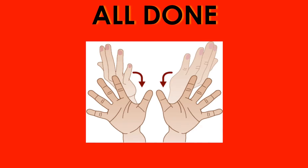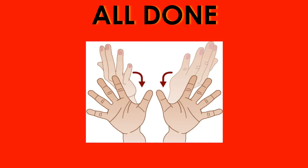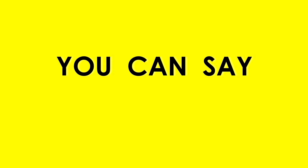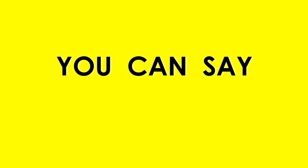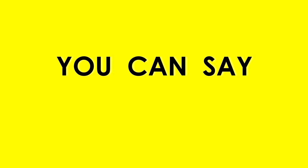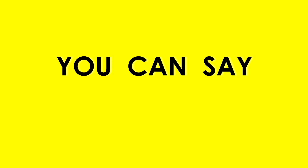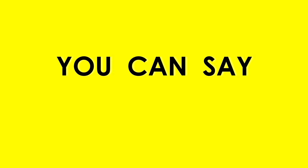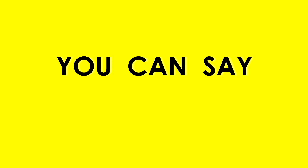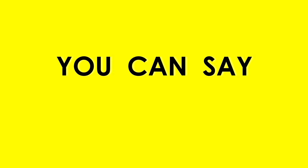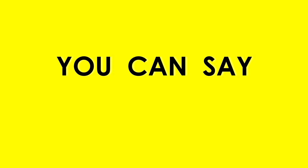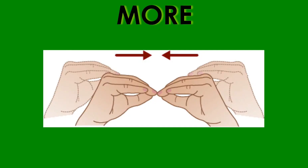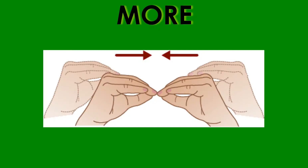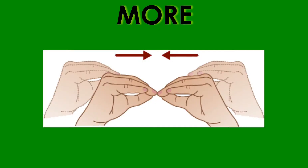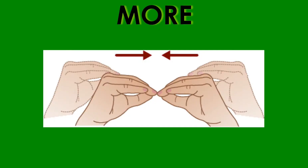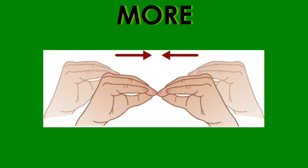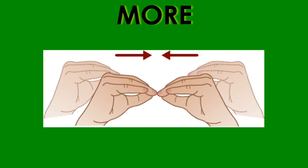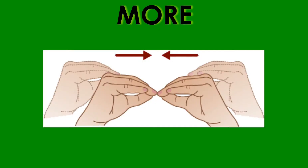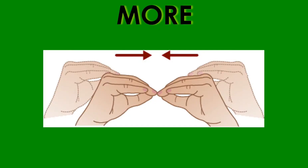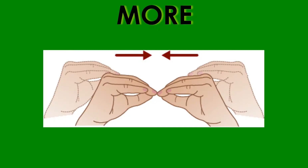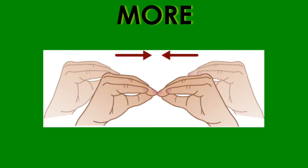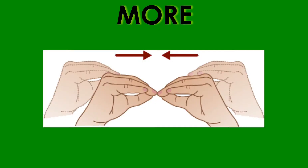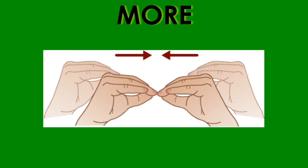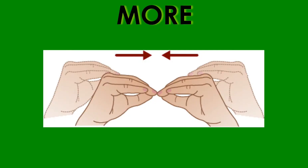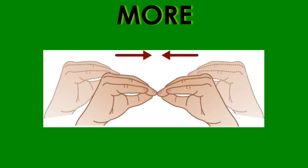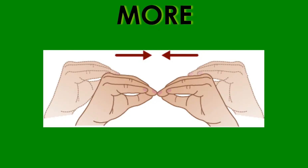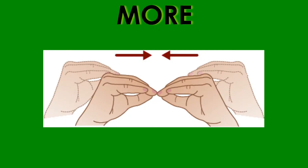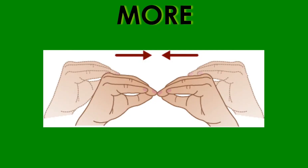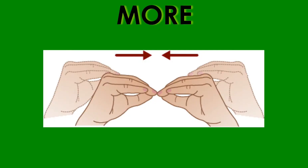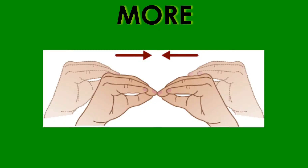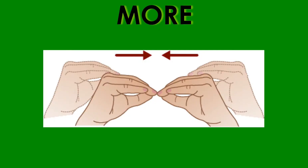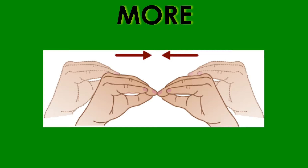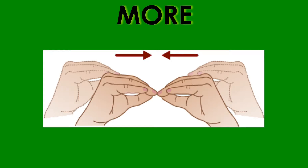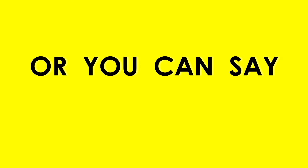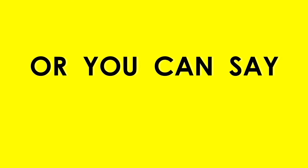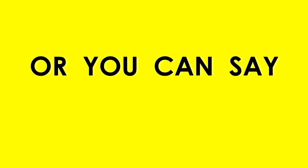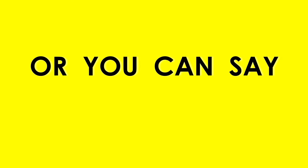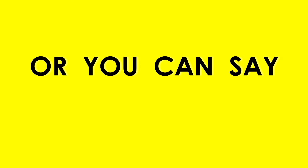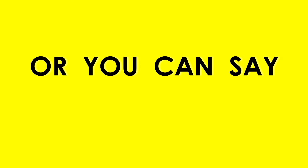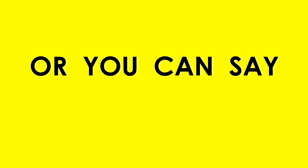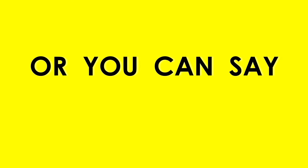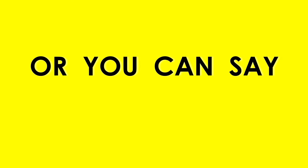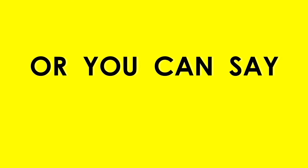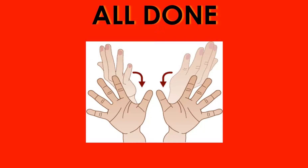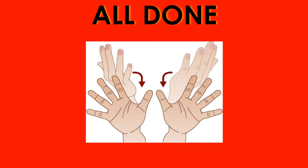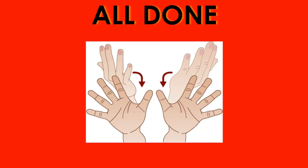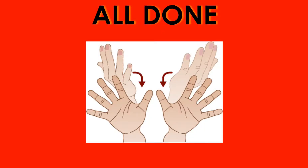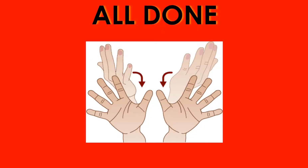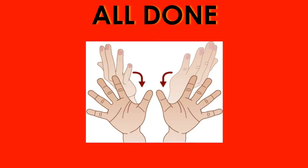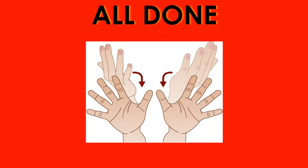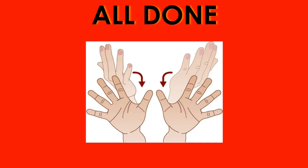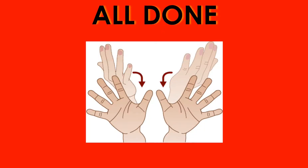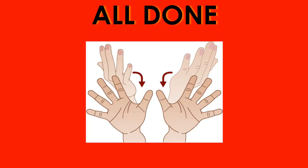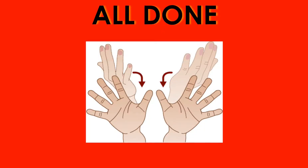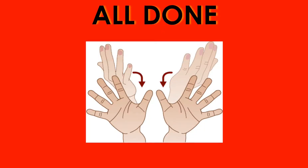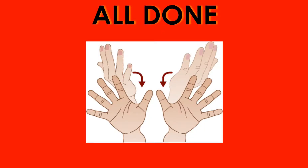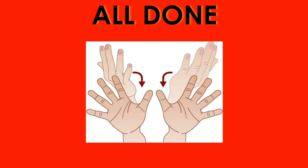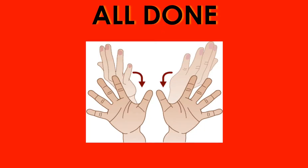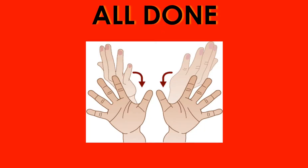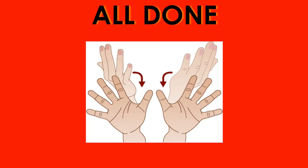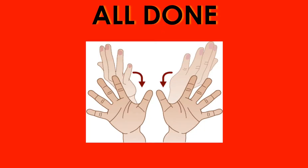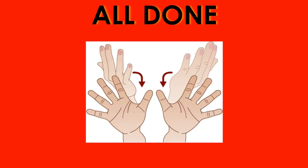The pictures are shown from the opposite point of view, a person observing someone else making the sign.